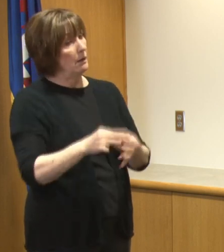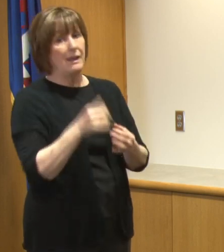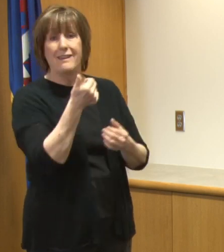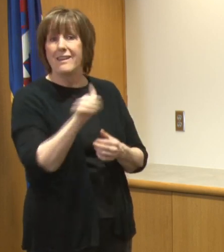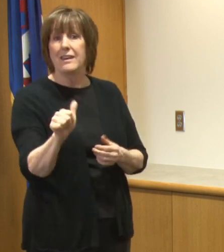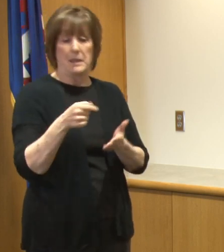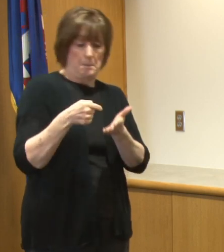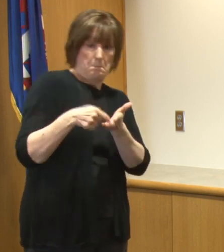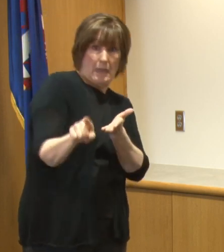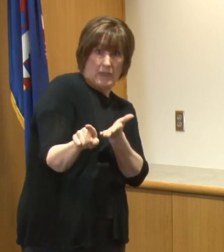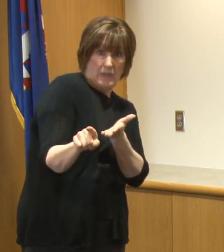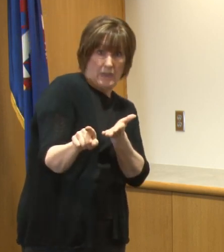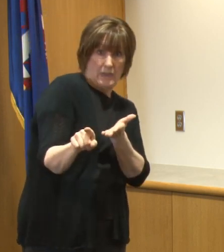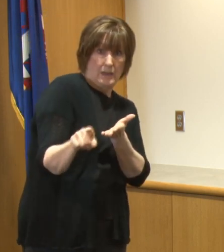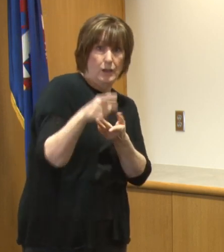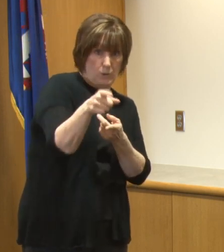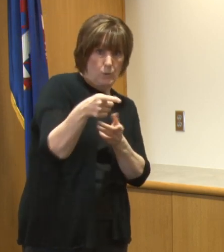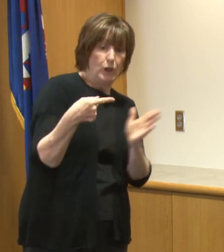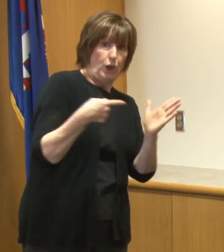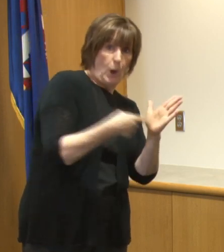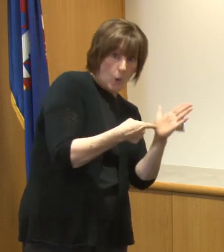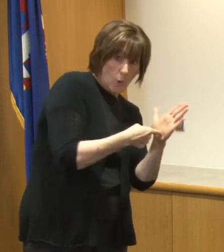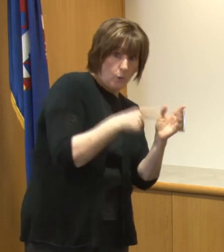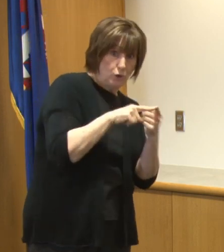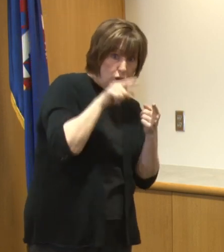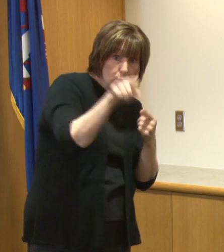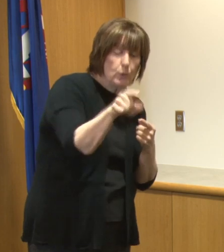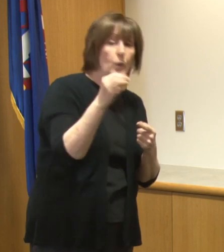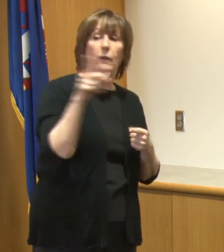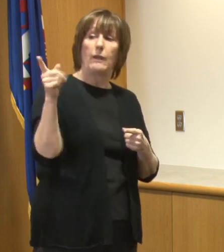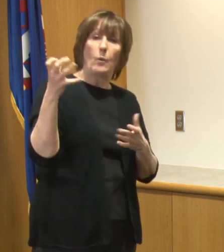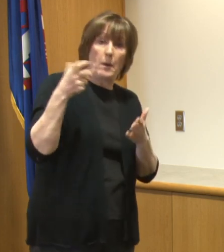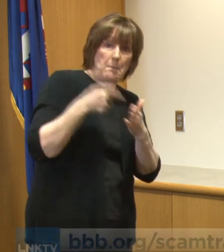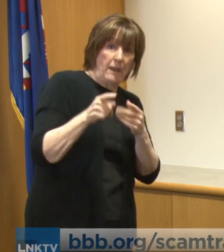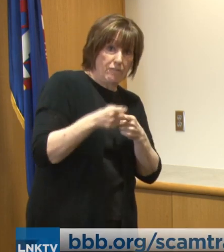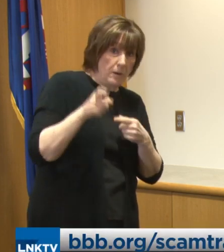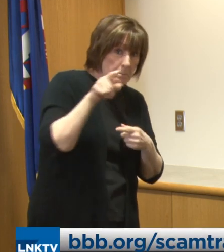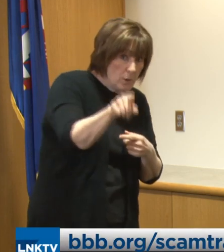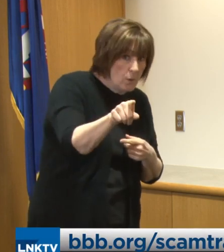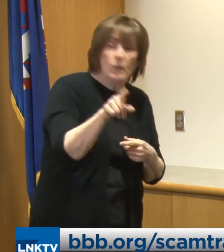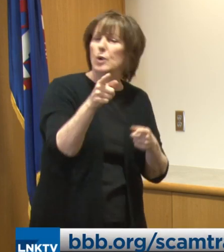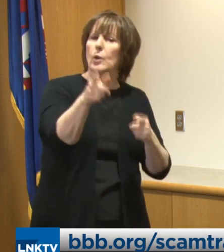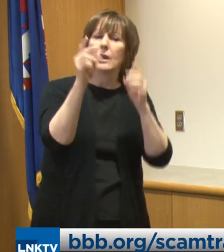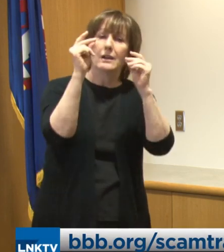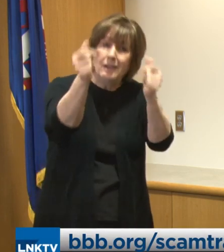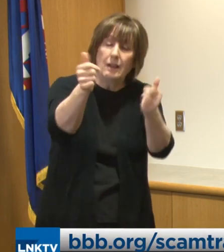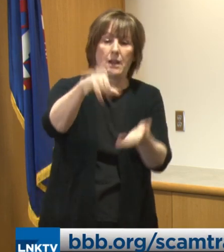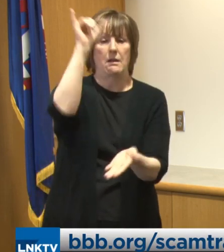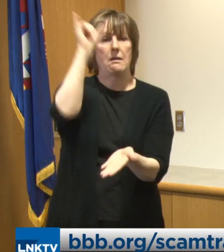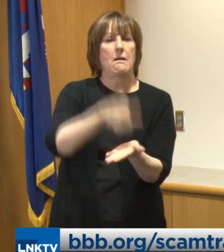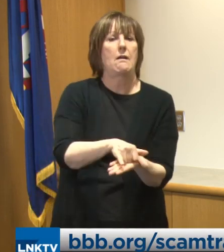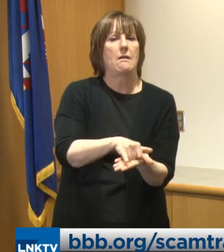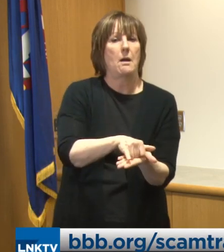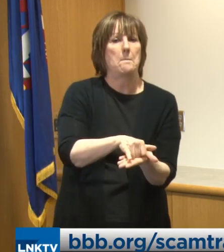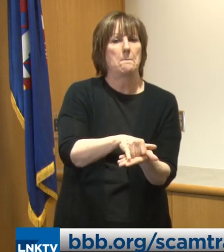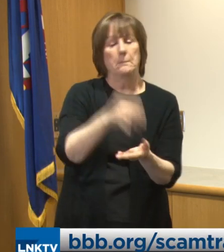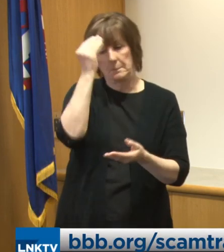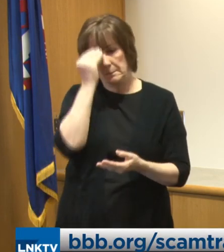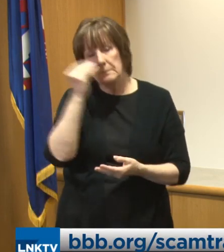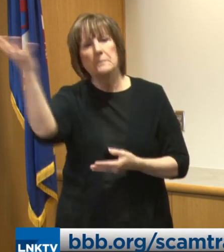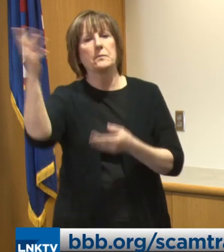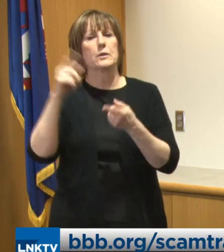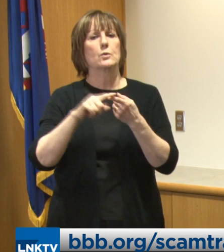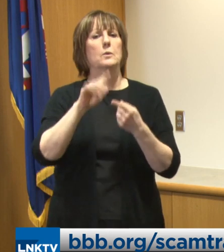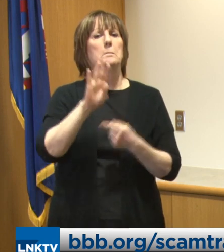any kind of a payment that you are due or they want some kind of a payment from you, you need to hang up the phone and report that to BBB